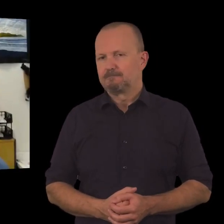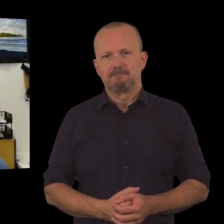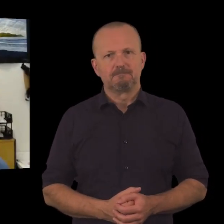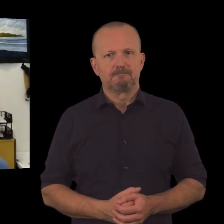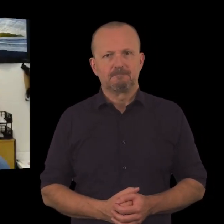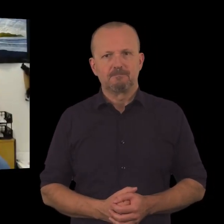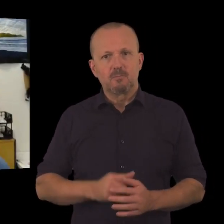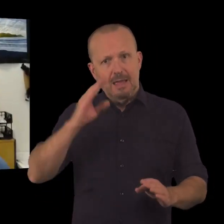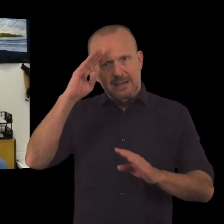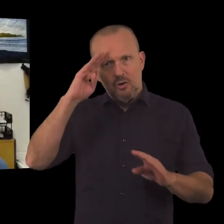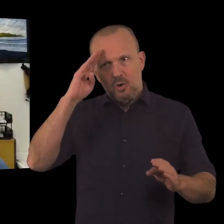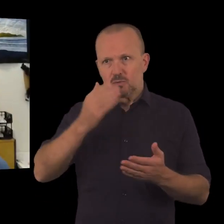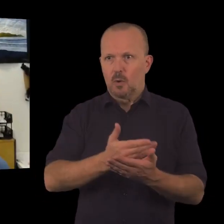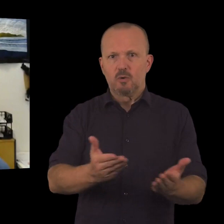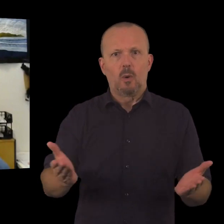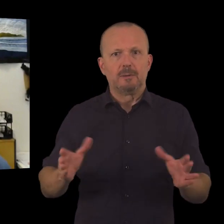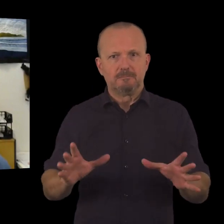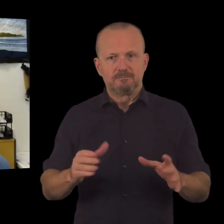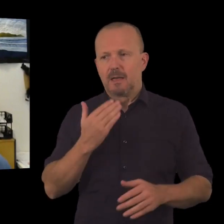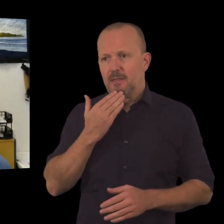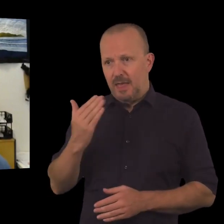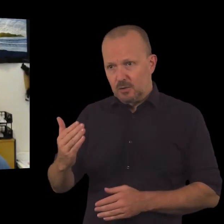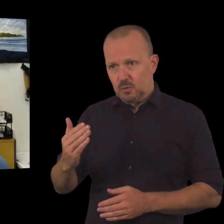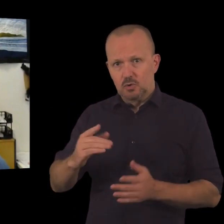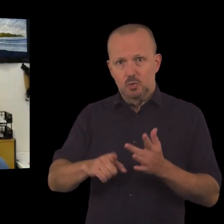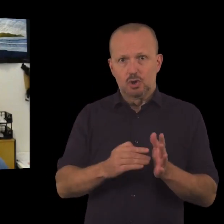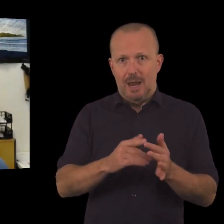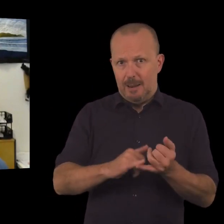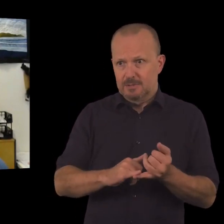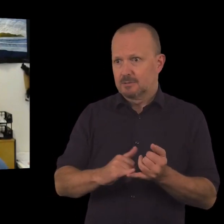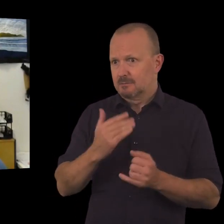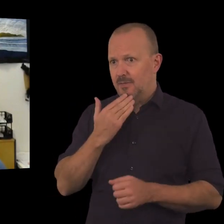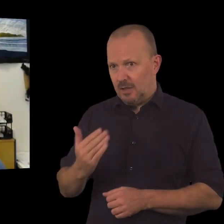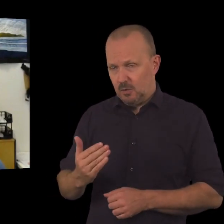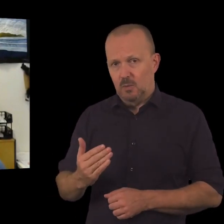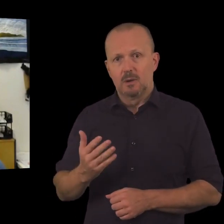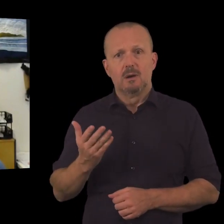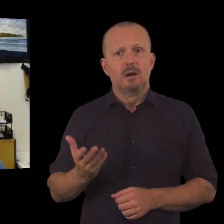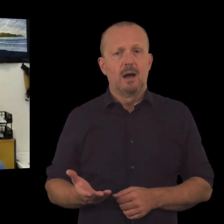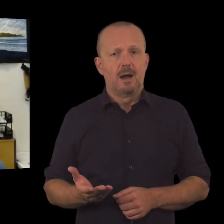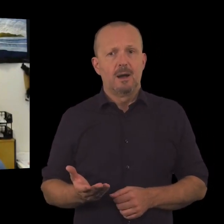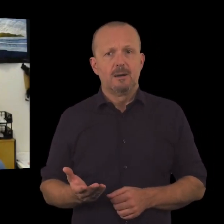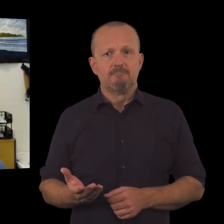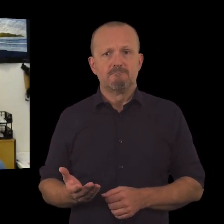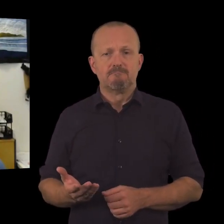Kia ora koutou. Kia ora koutou. James, thank you very much.